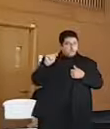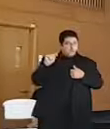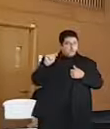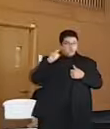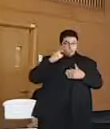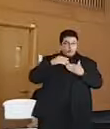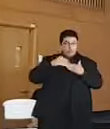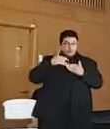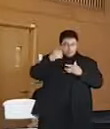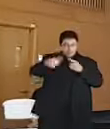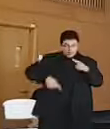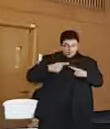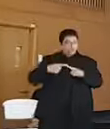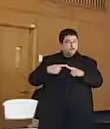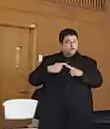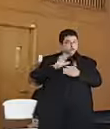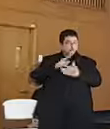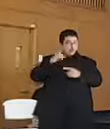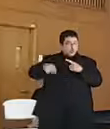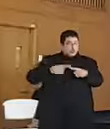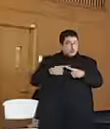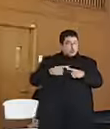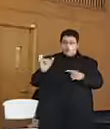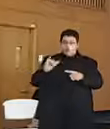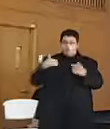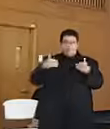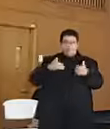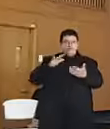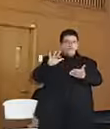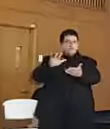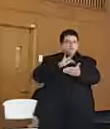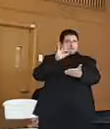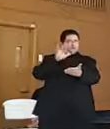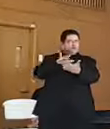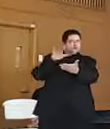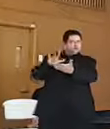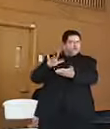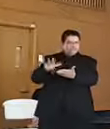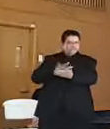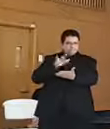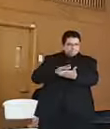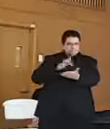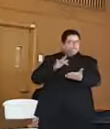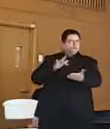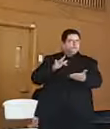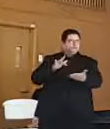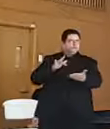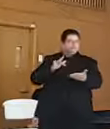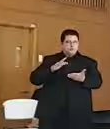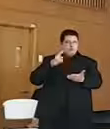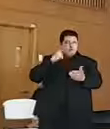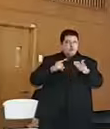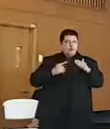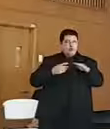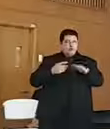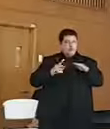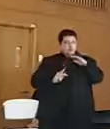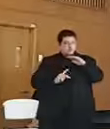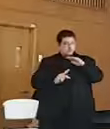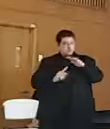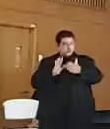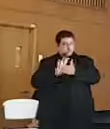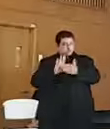year. They could also have a touch screen device and or iPad type device for preschool through like second grade, which